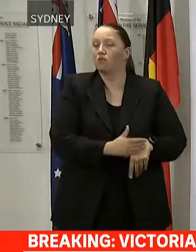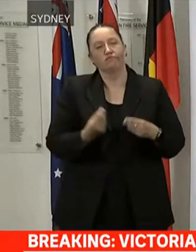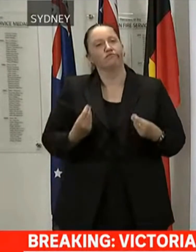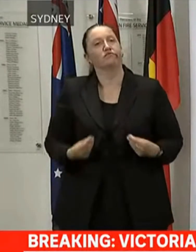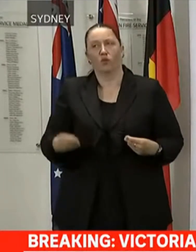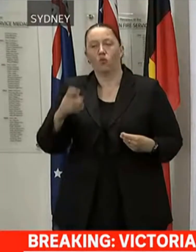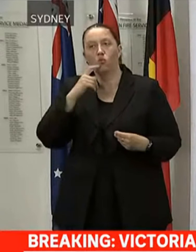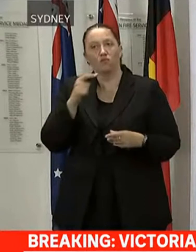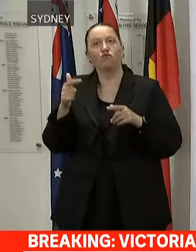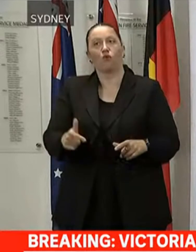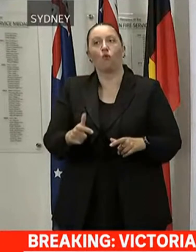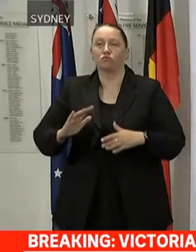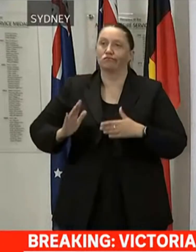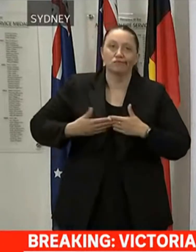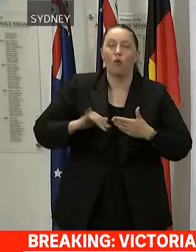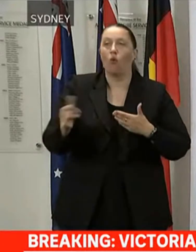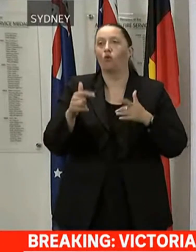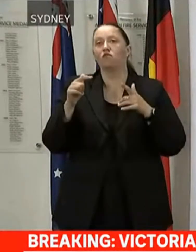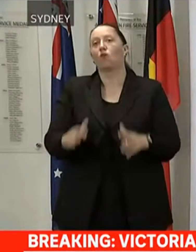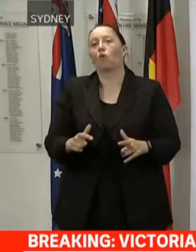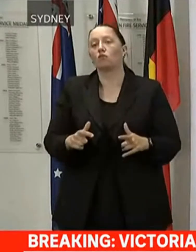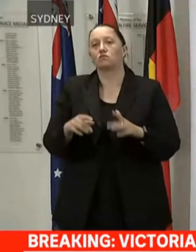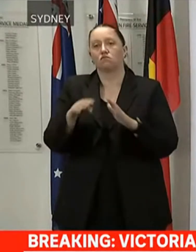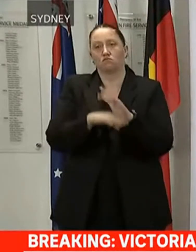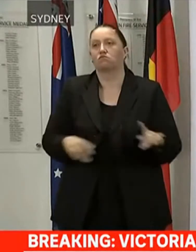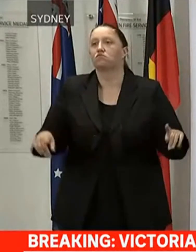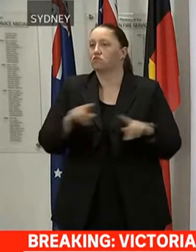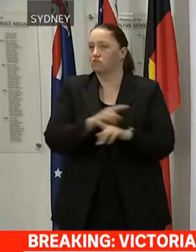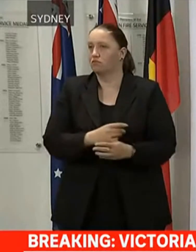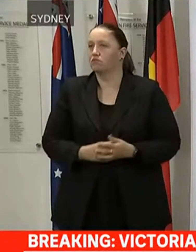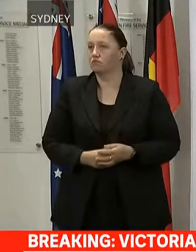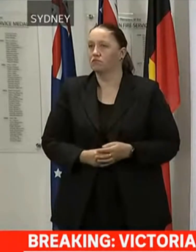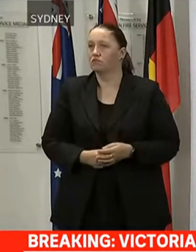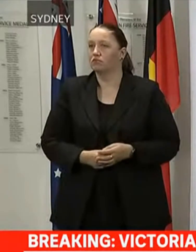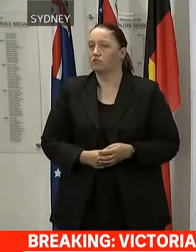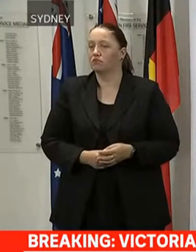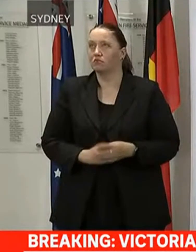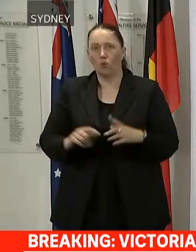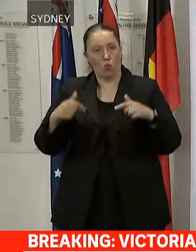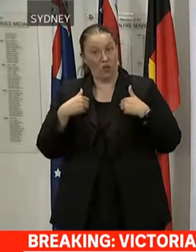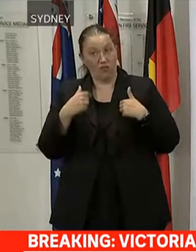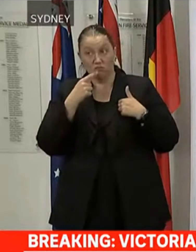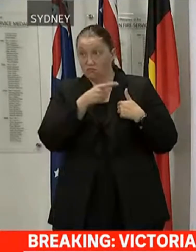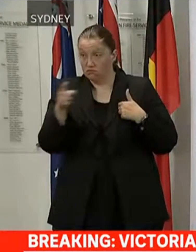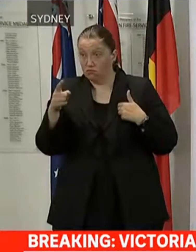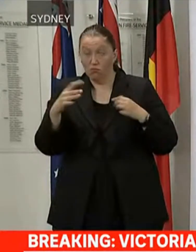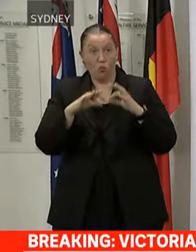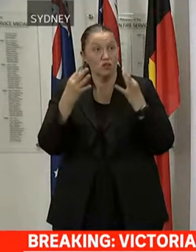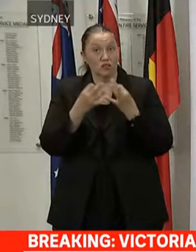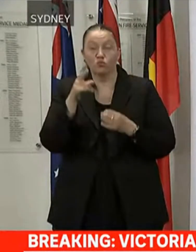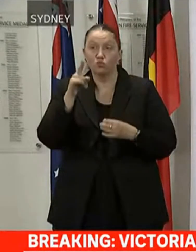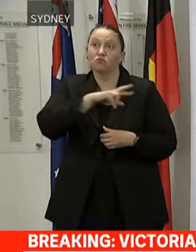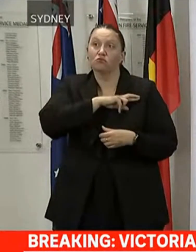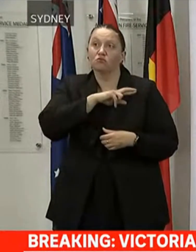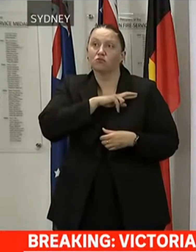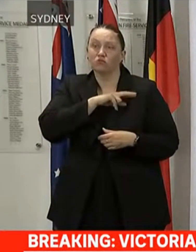we've given certainly a grace period for businesses, for organisations, for different establishments to step up their COVID-safe plans.